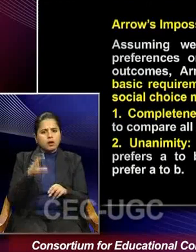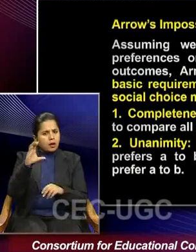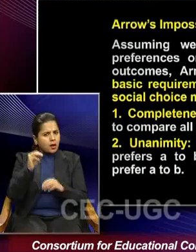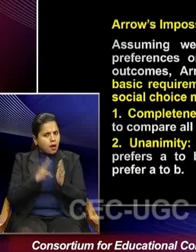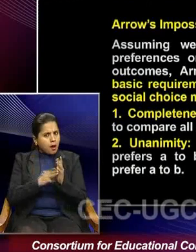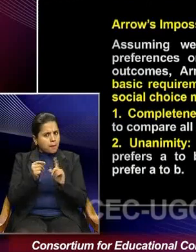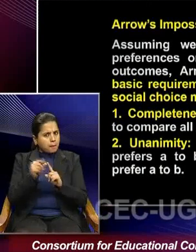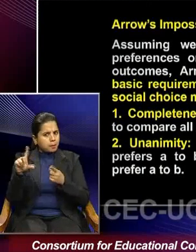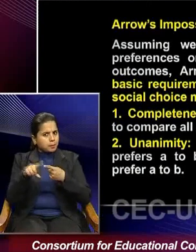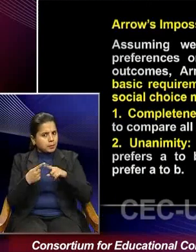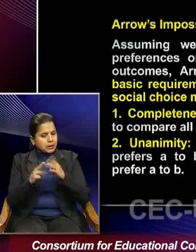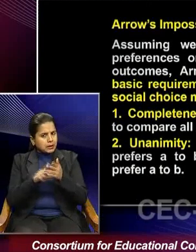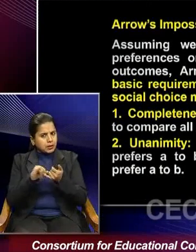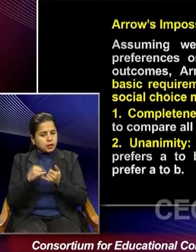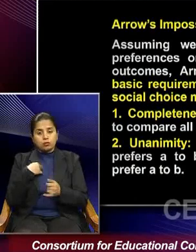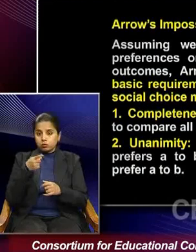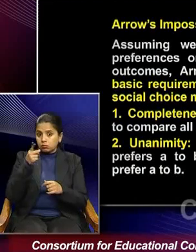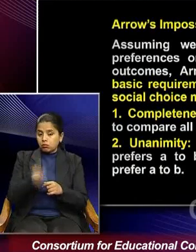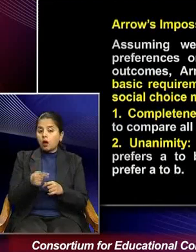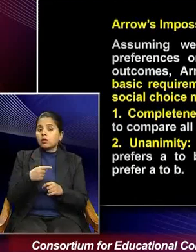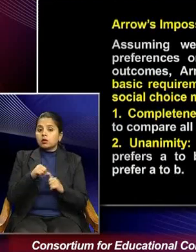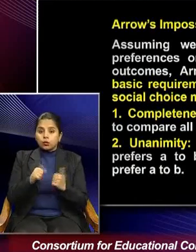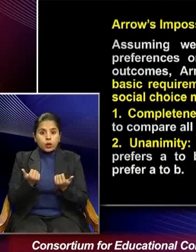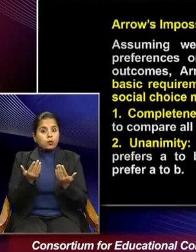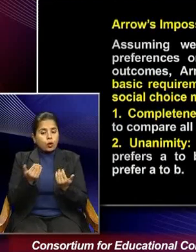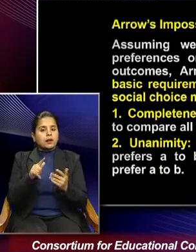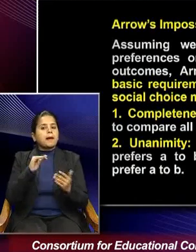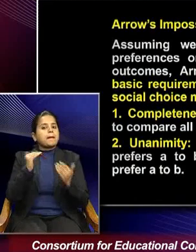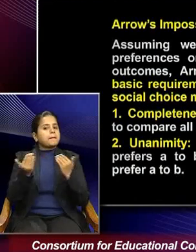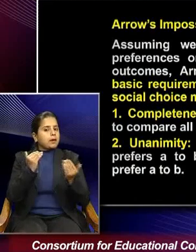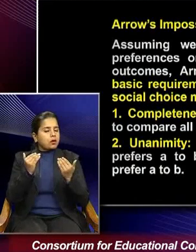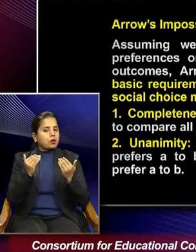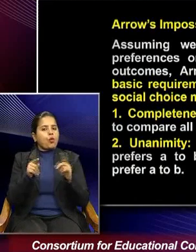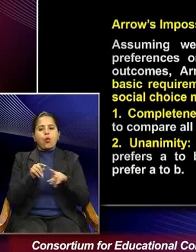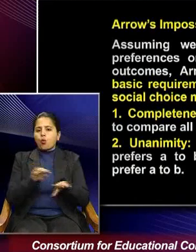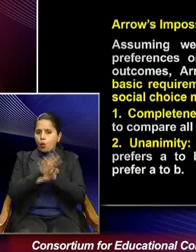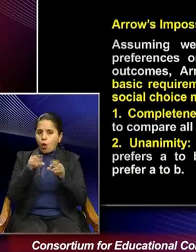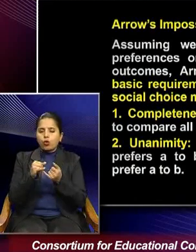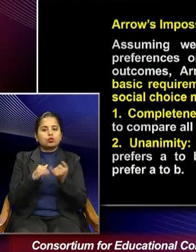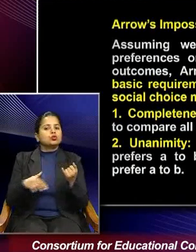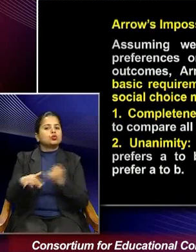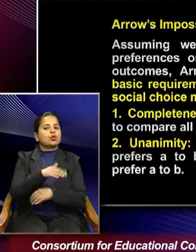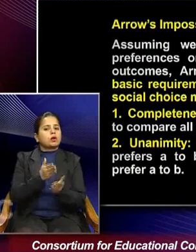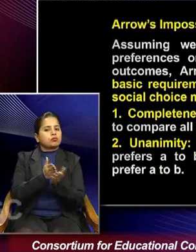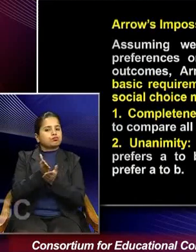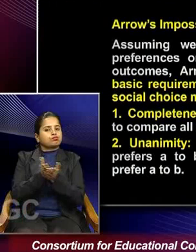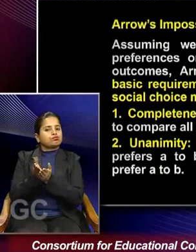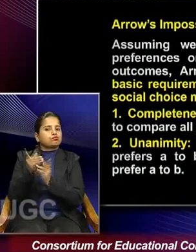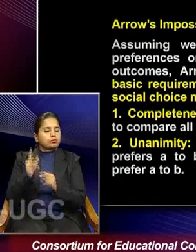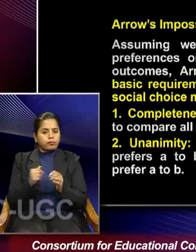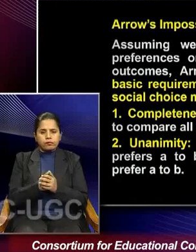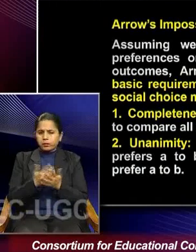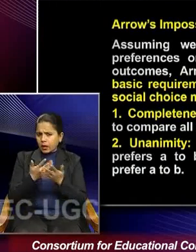Completeness basically means that we should be able to compare all social alternatives.